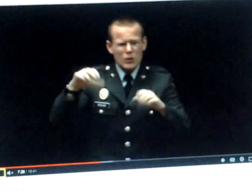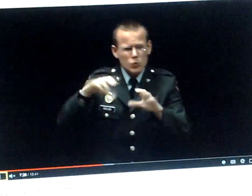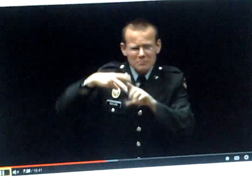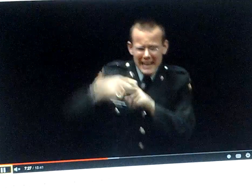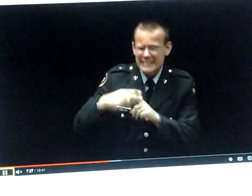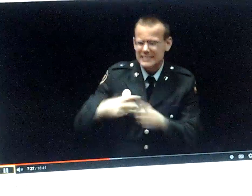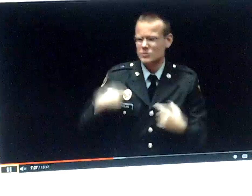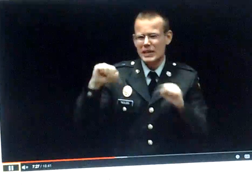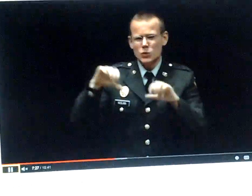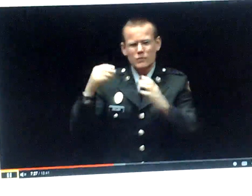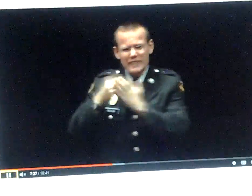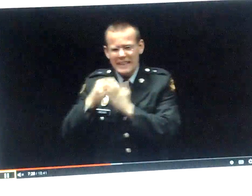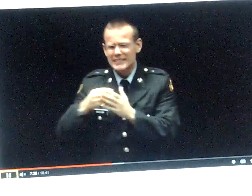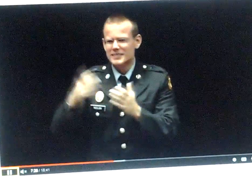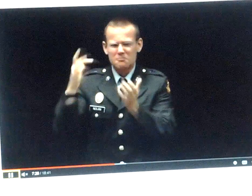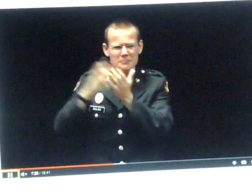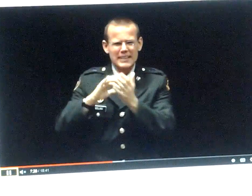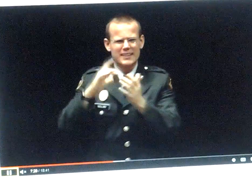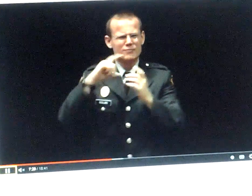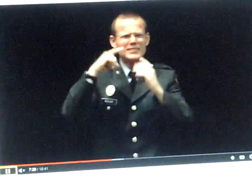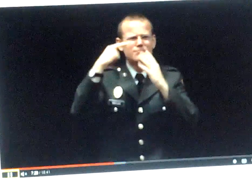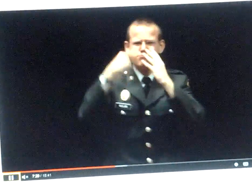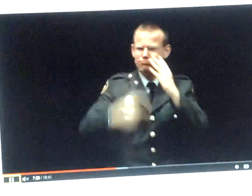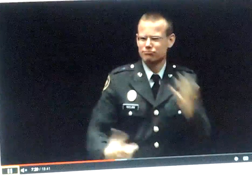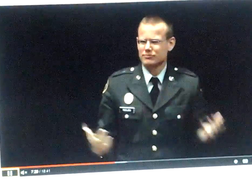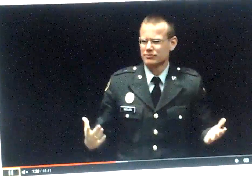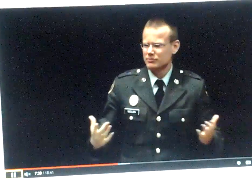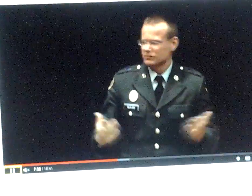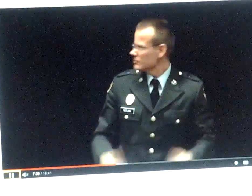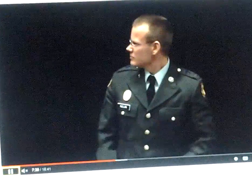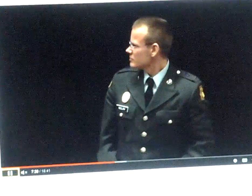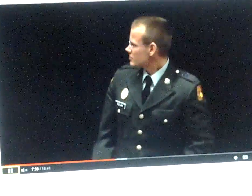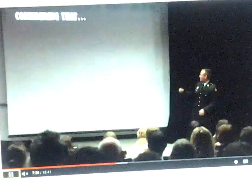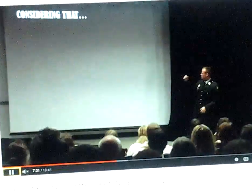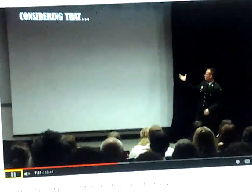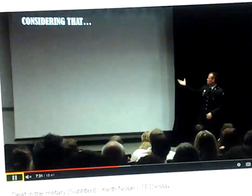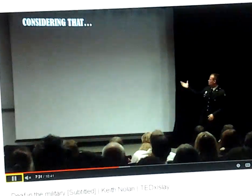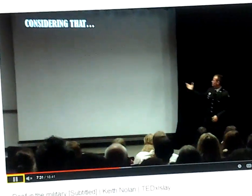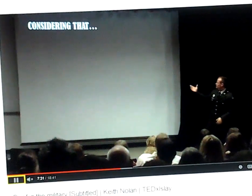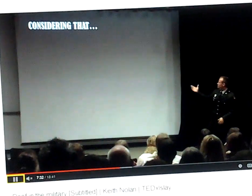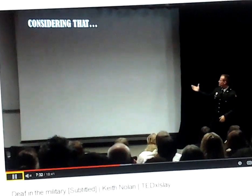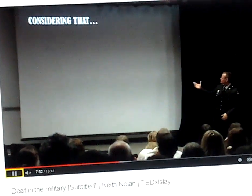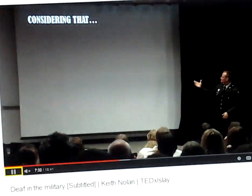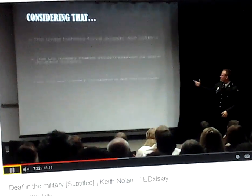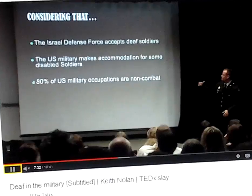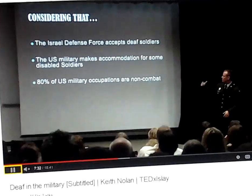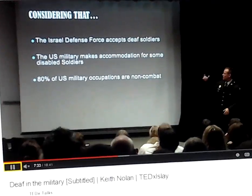If I were to go in the military, I could still do the intelligence part and work in intelligence.